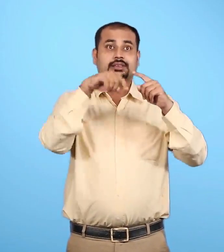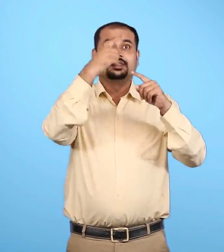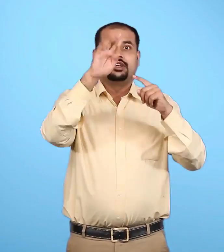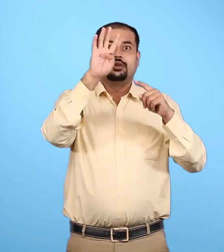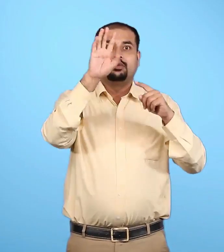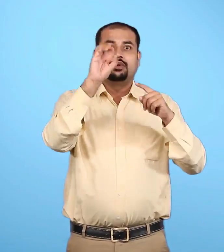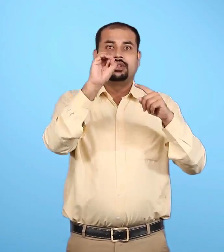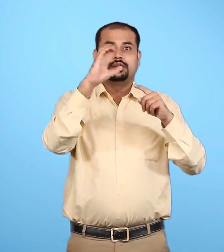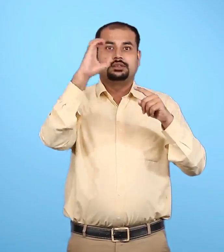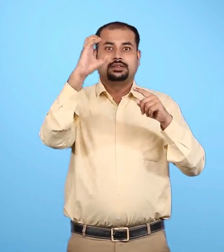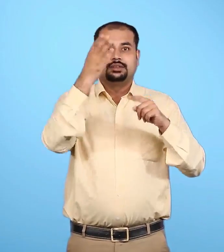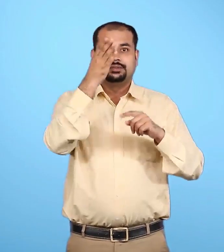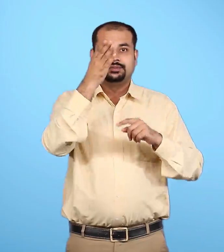and 40 degrees Celsius.